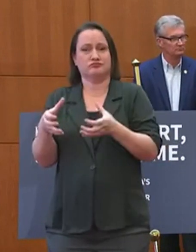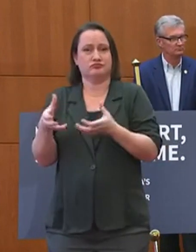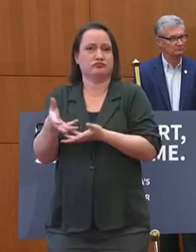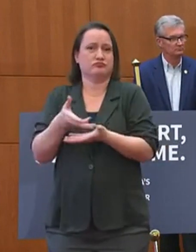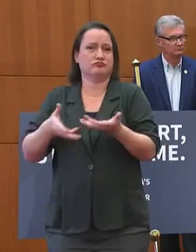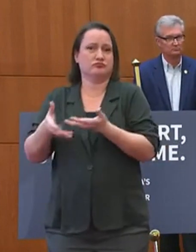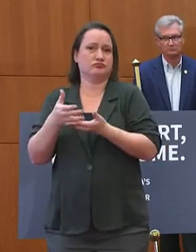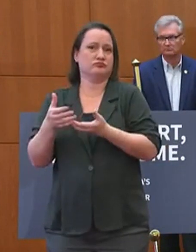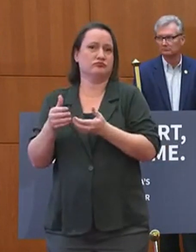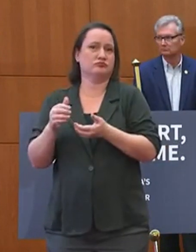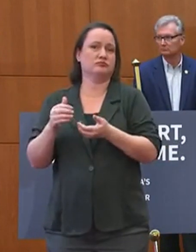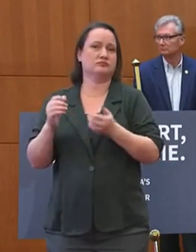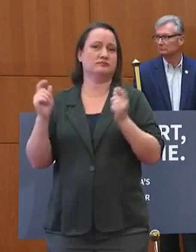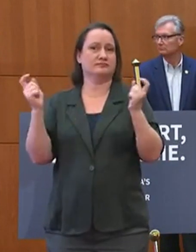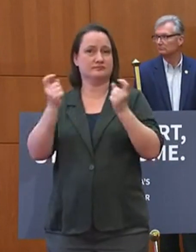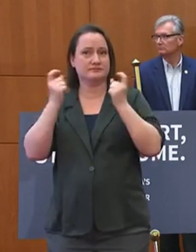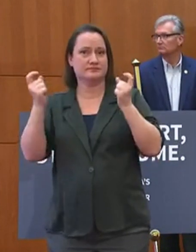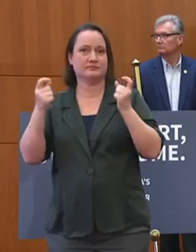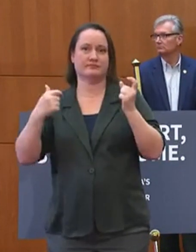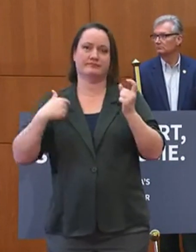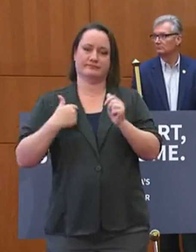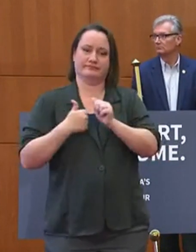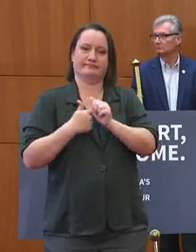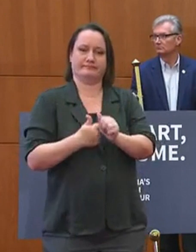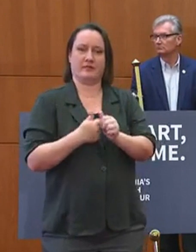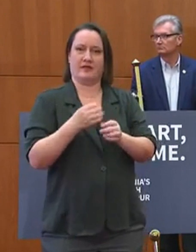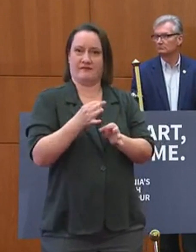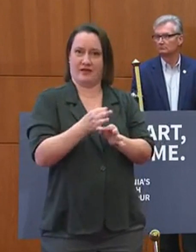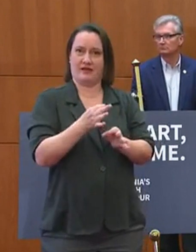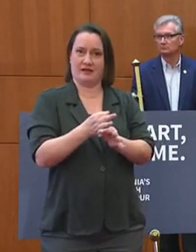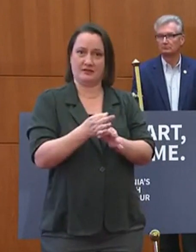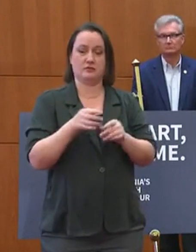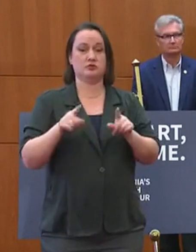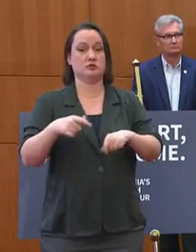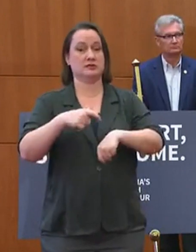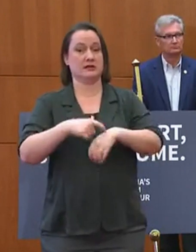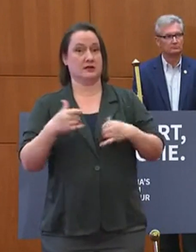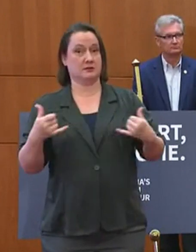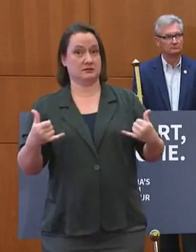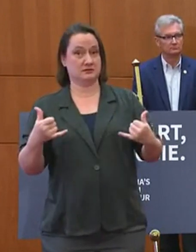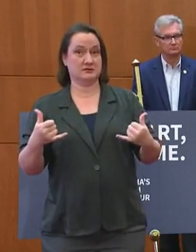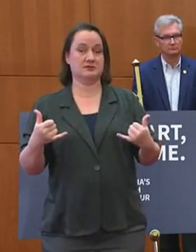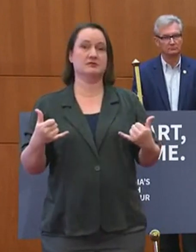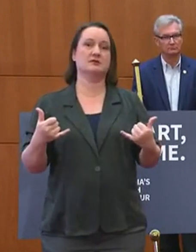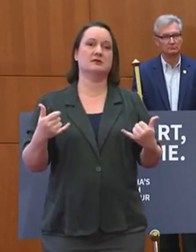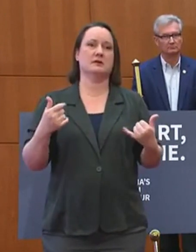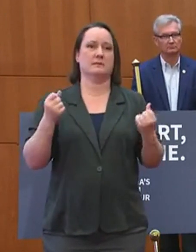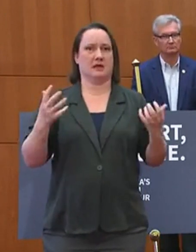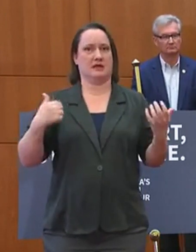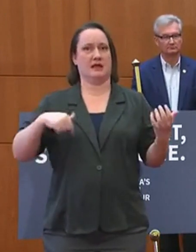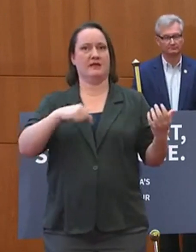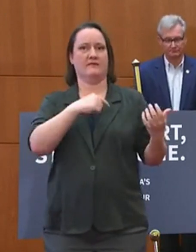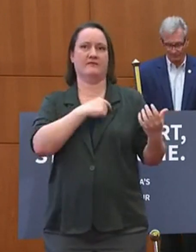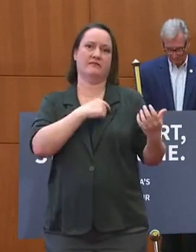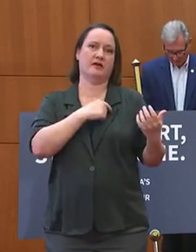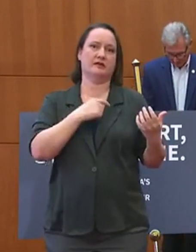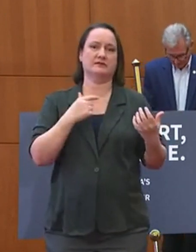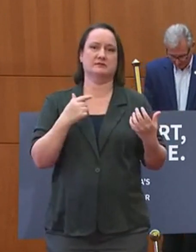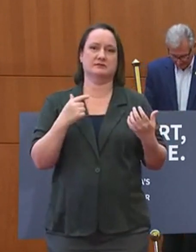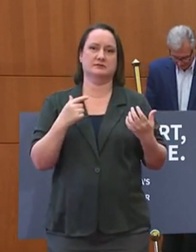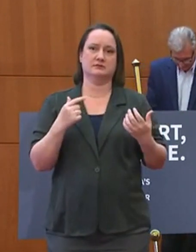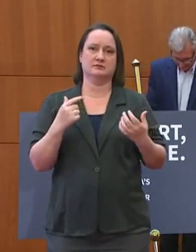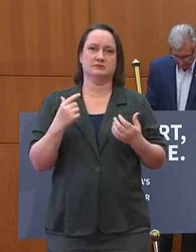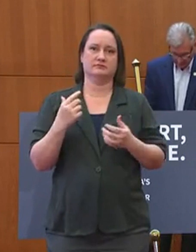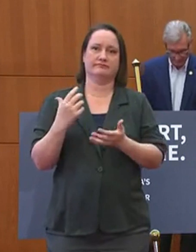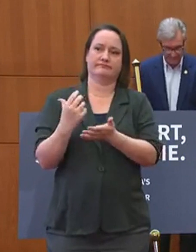together. I am a man of faith. In times like these, many of us draw strength from our church and